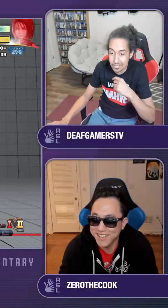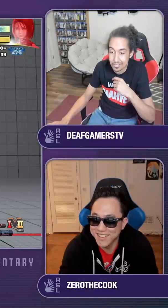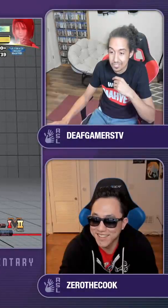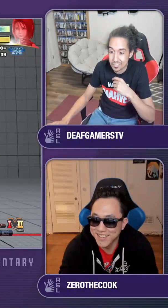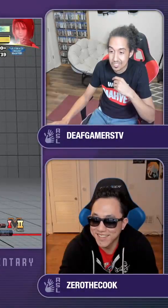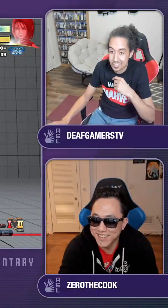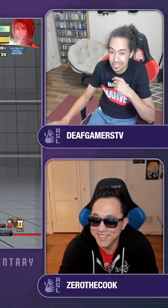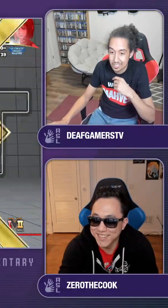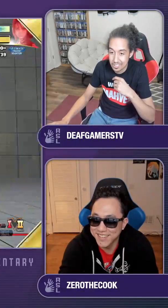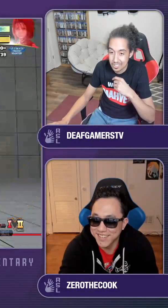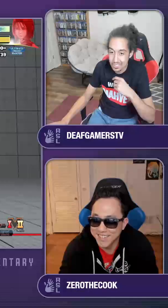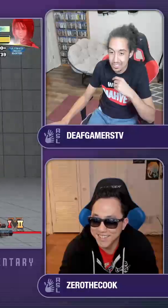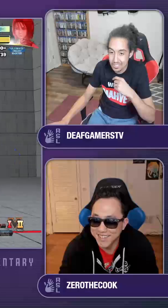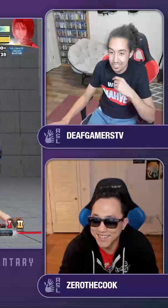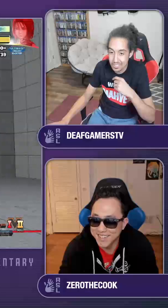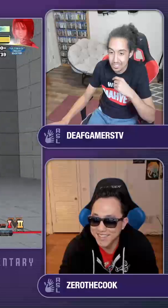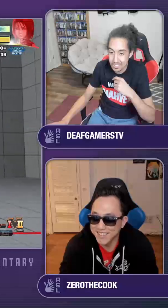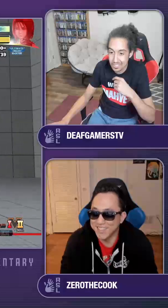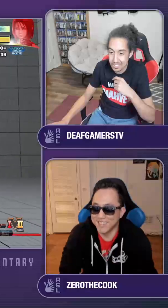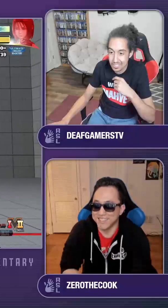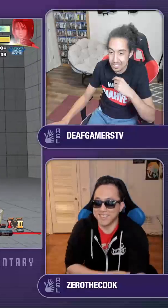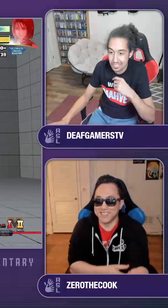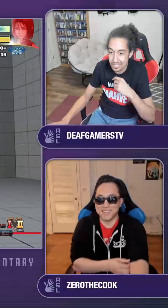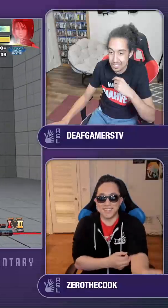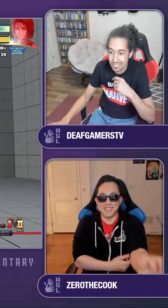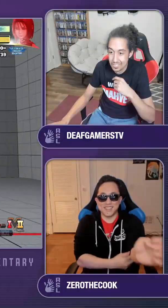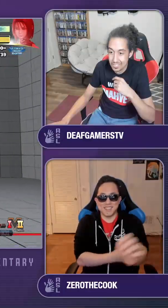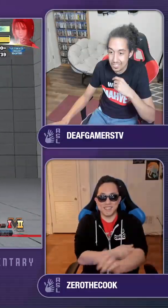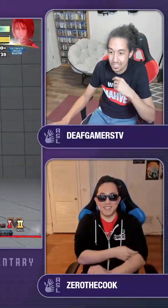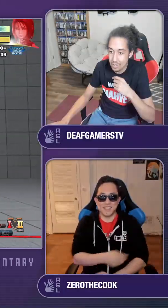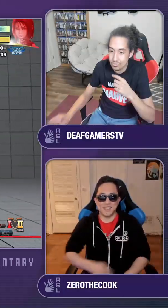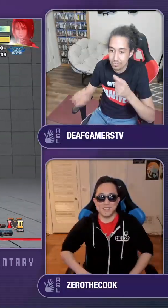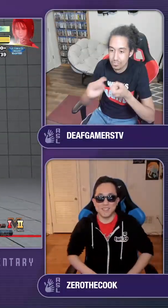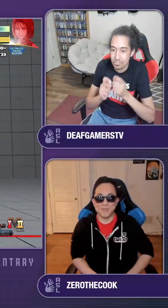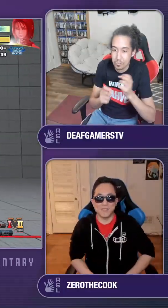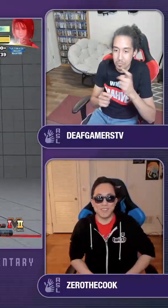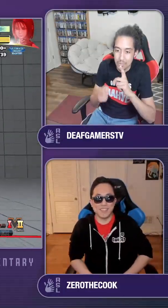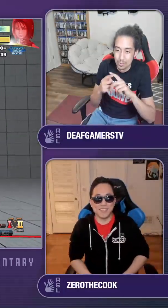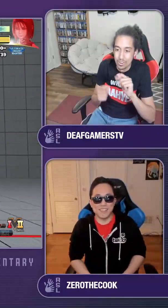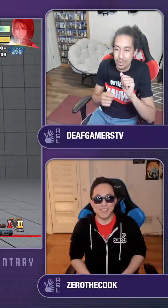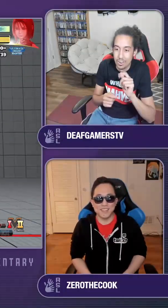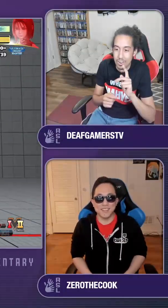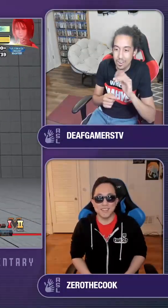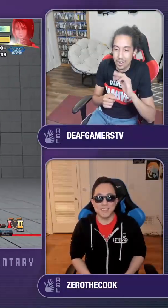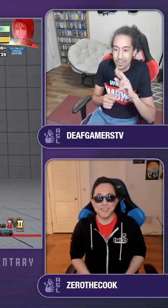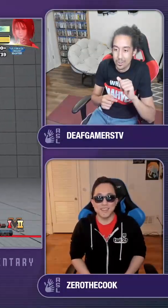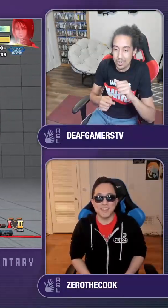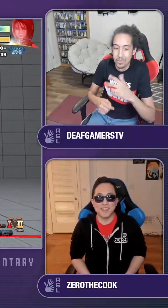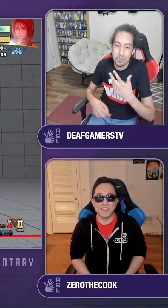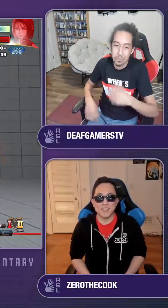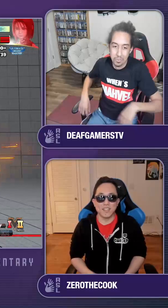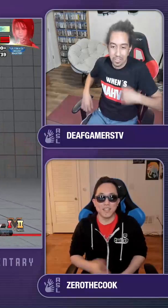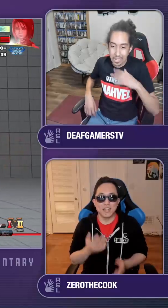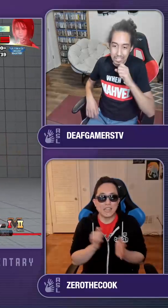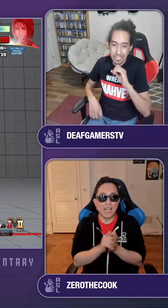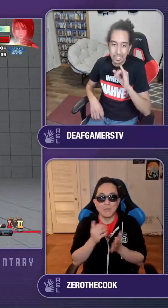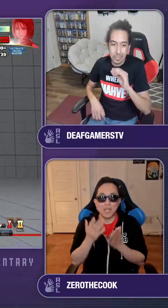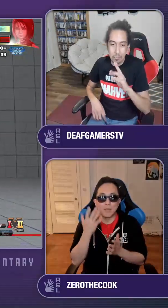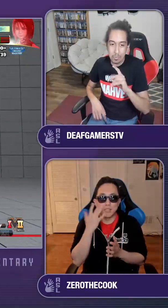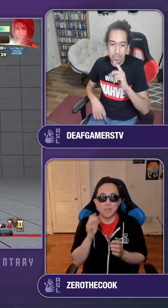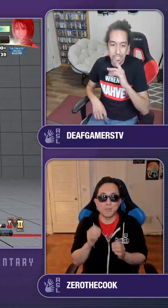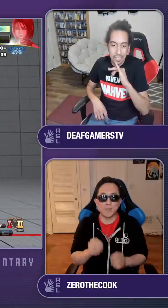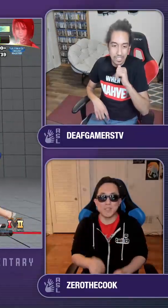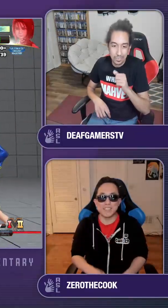Winners side. After this, Mylan and Hardman. On the other side of winners before we hop on down to losers side top 8. Back to